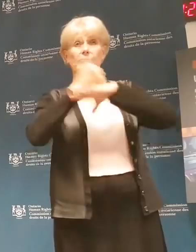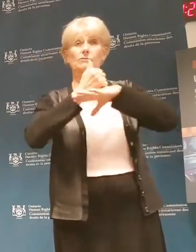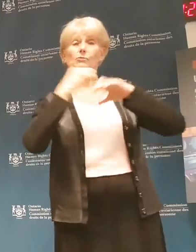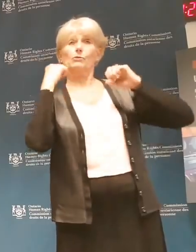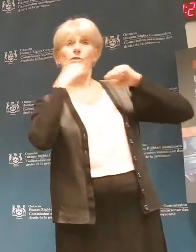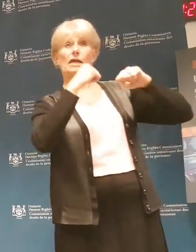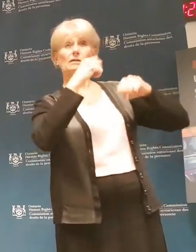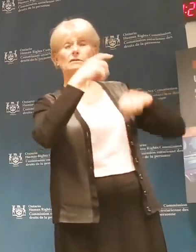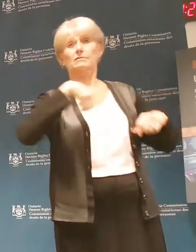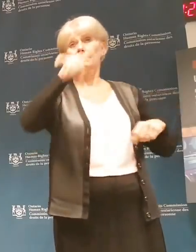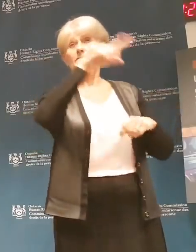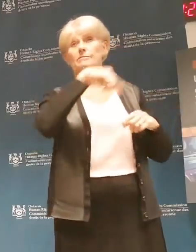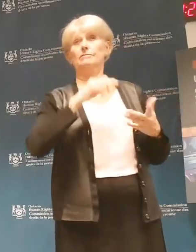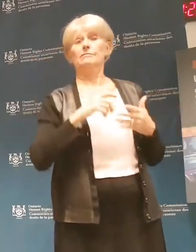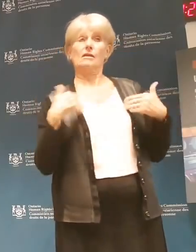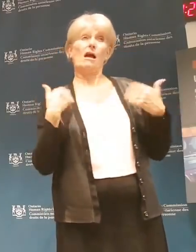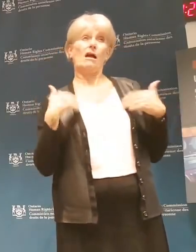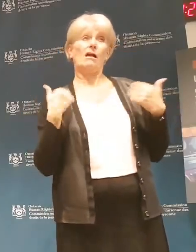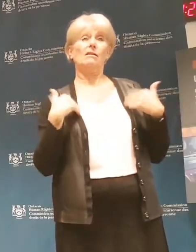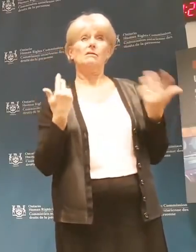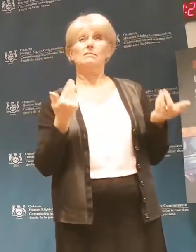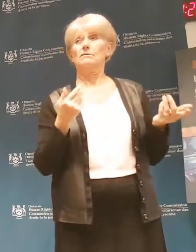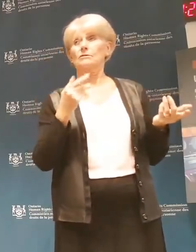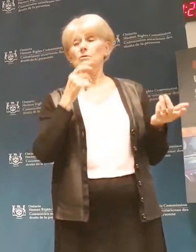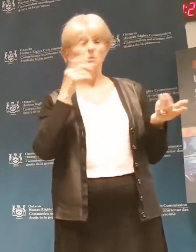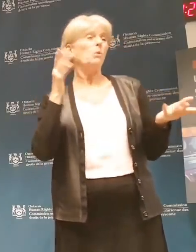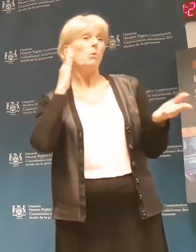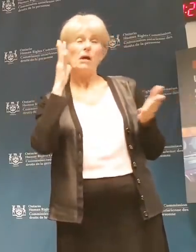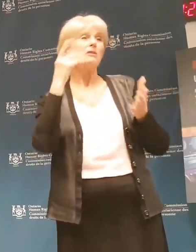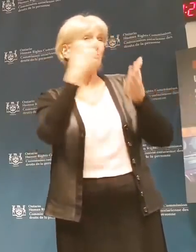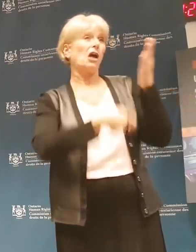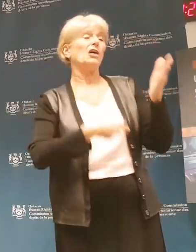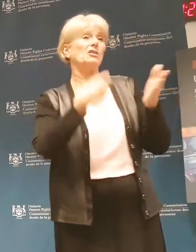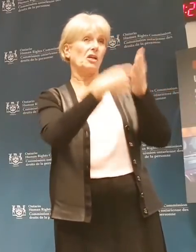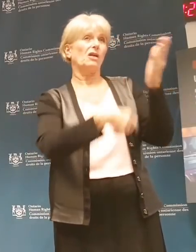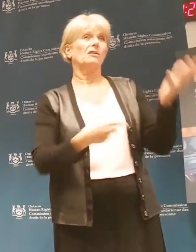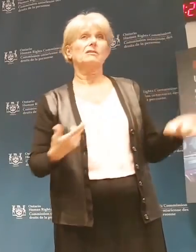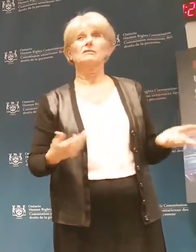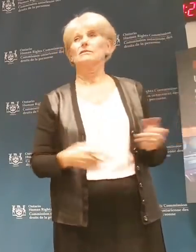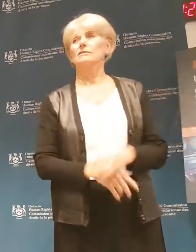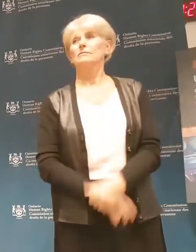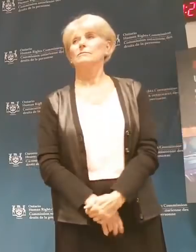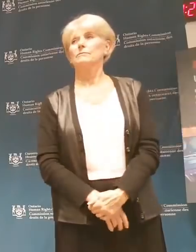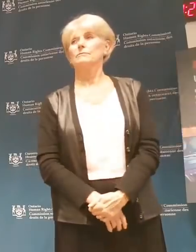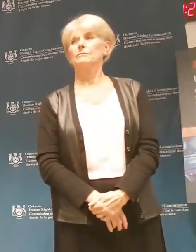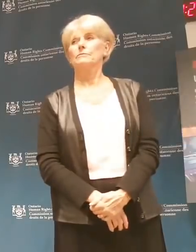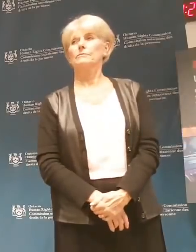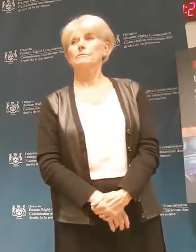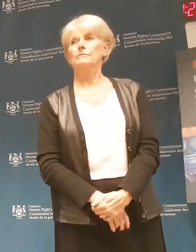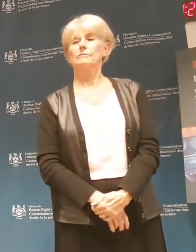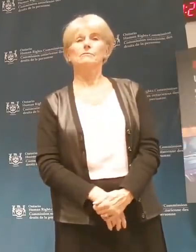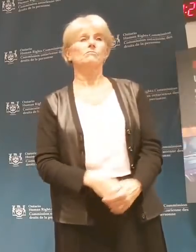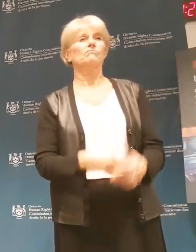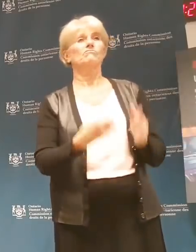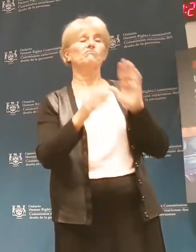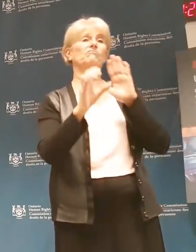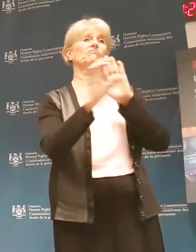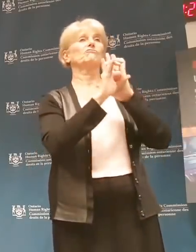protect all these young people who are going to be charged out and get a criminal